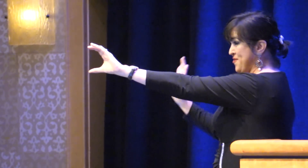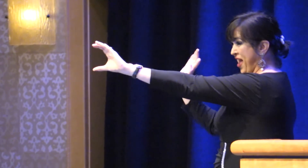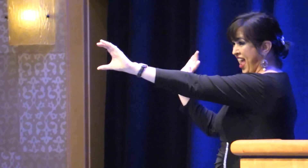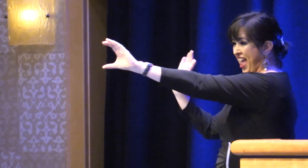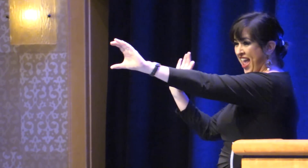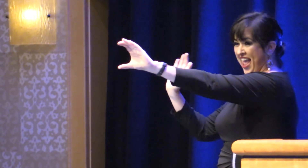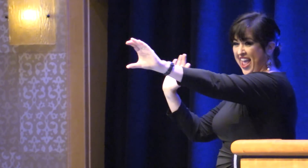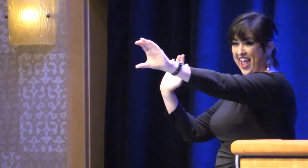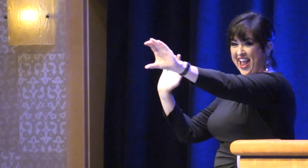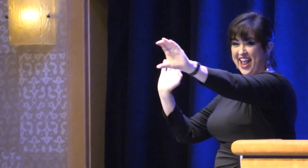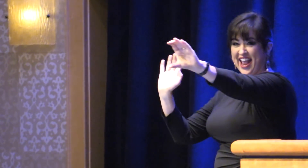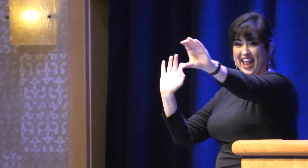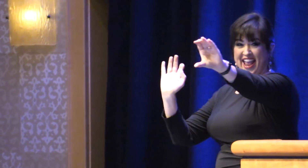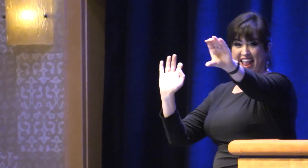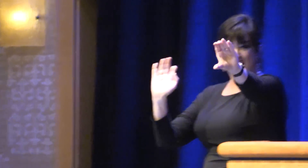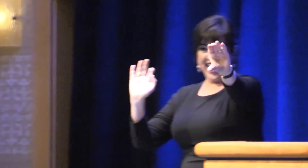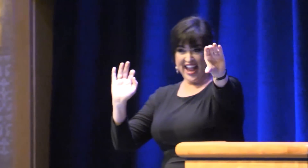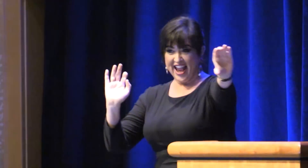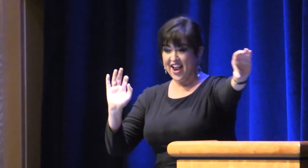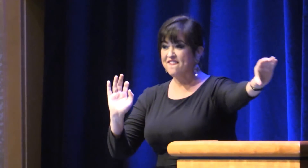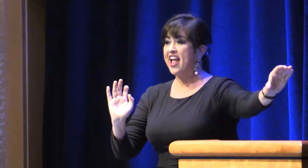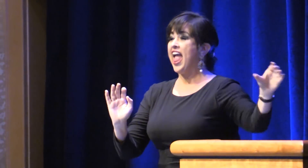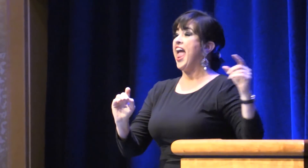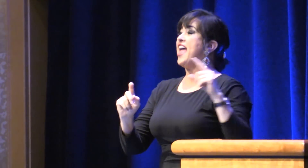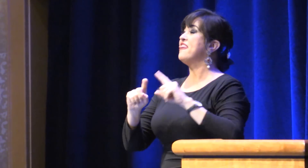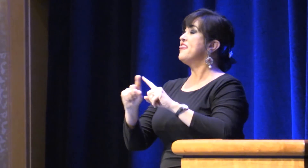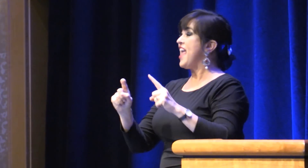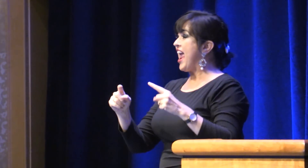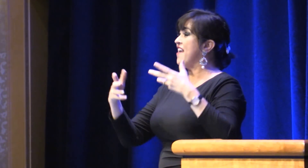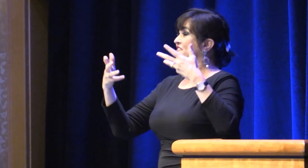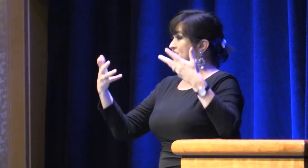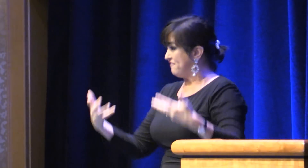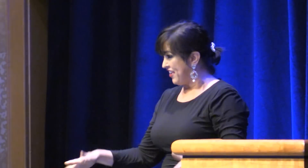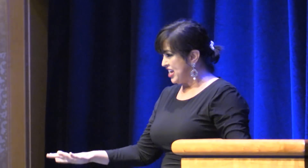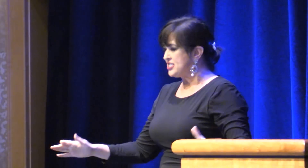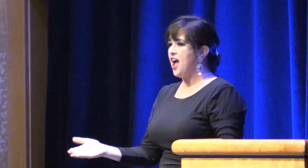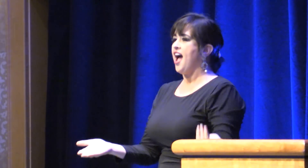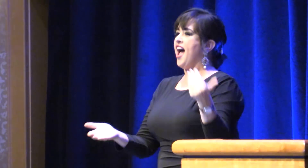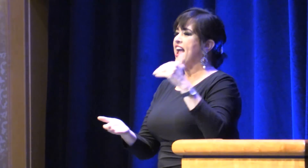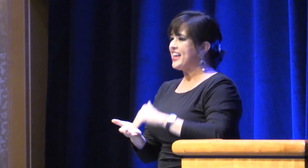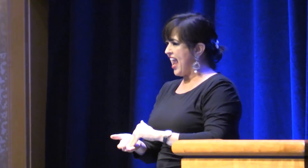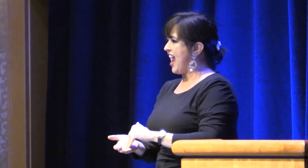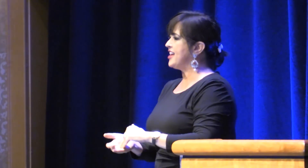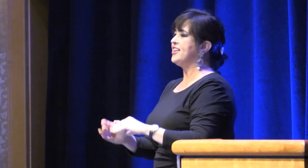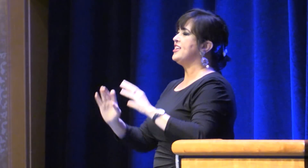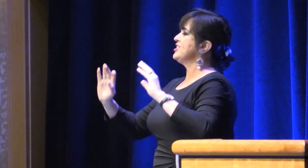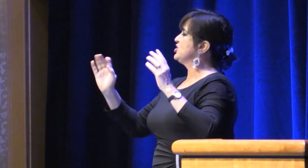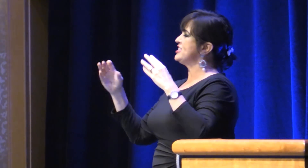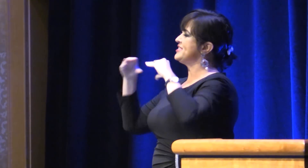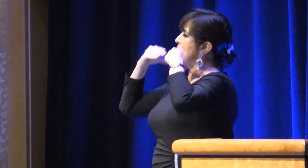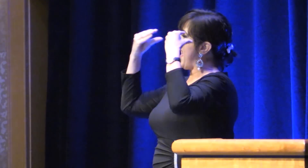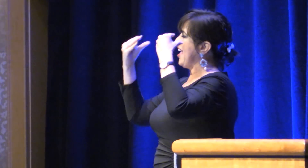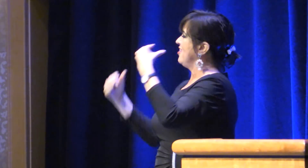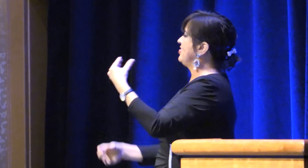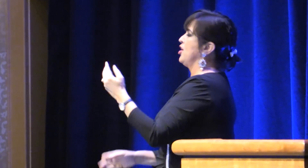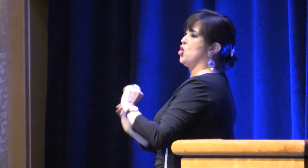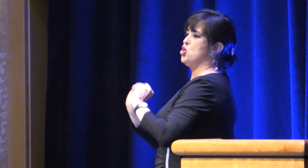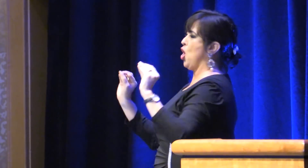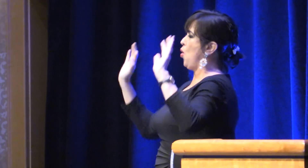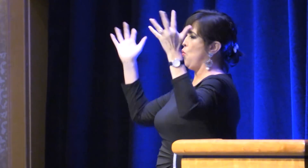of the room and then do a panorama all the way to the other side. Make sure you wave at people watching online, and then we're going to do